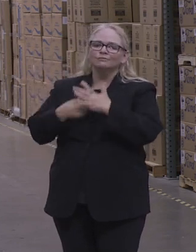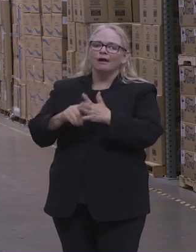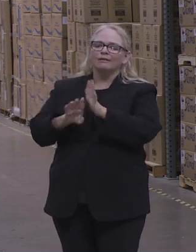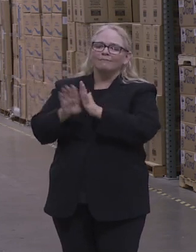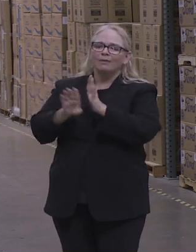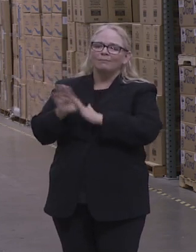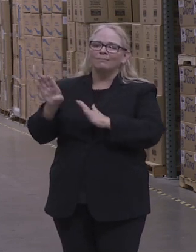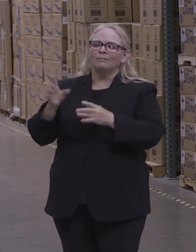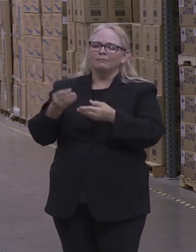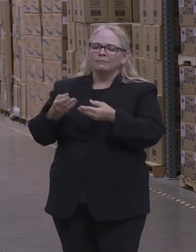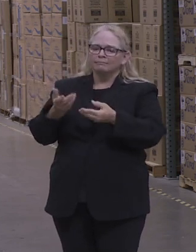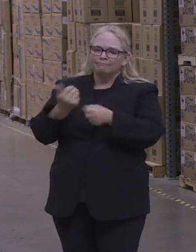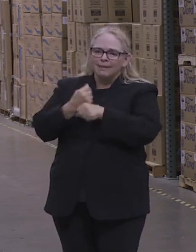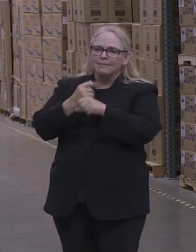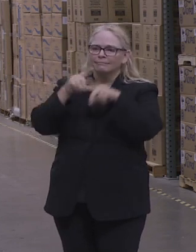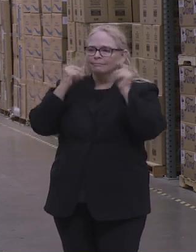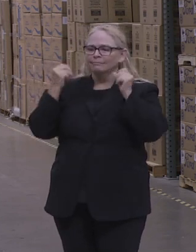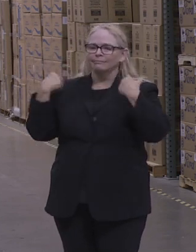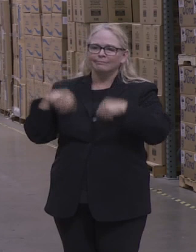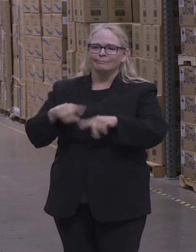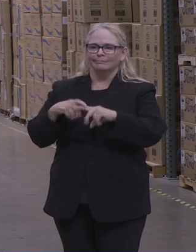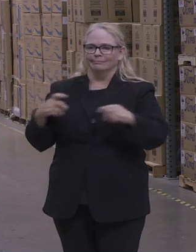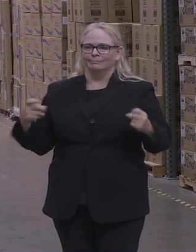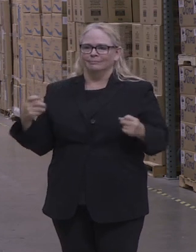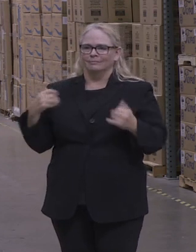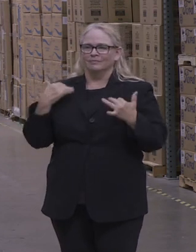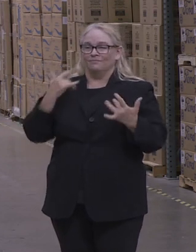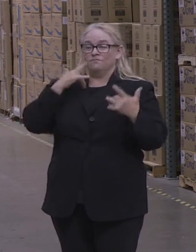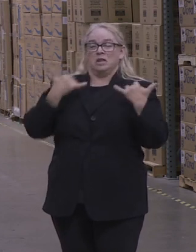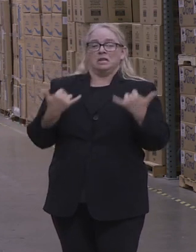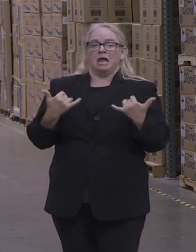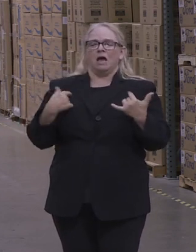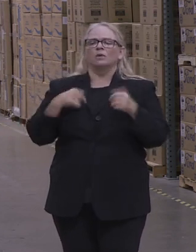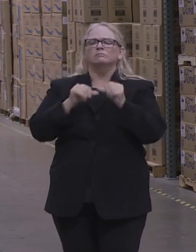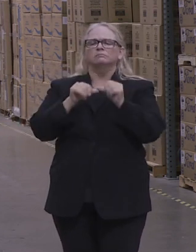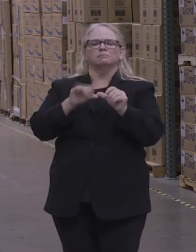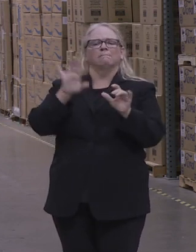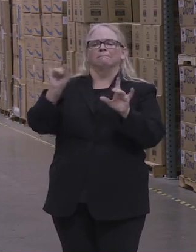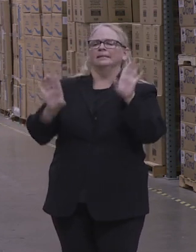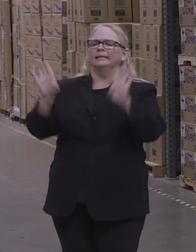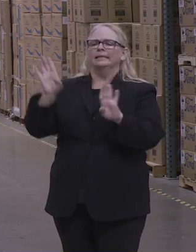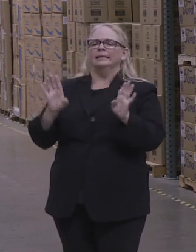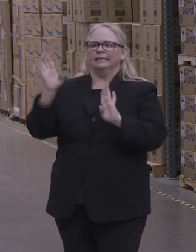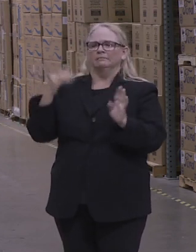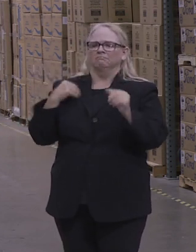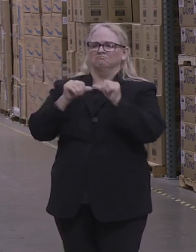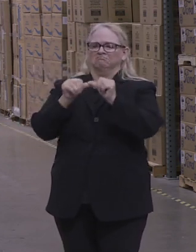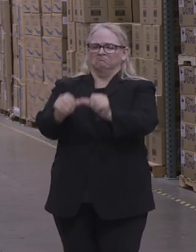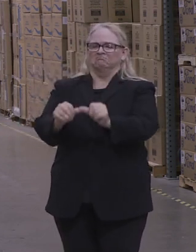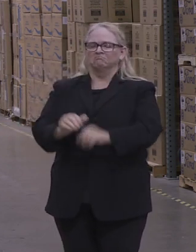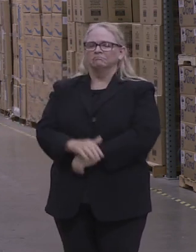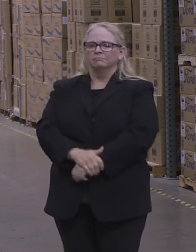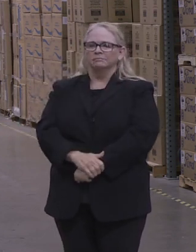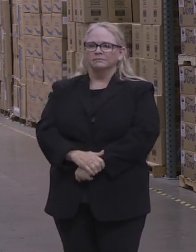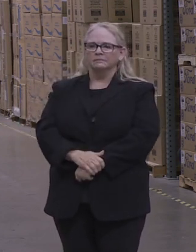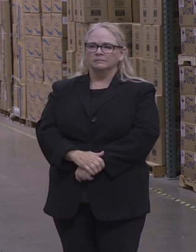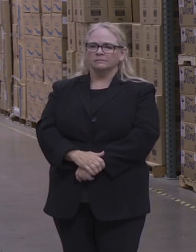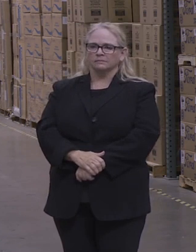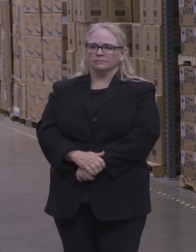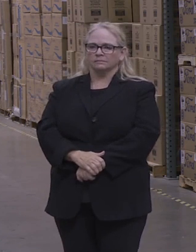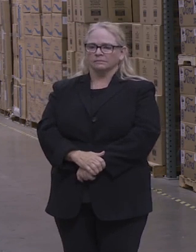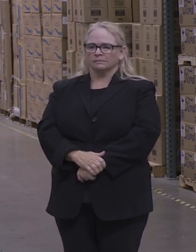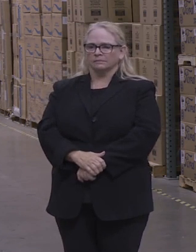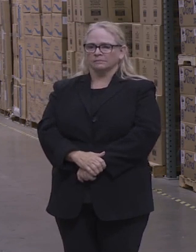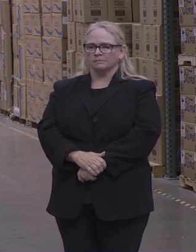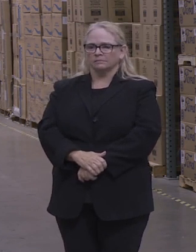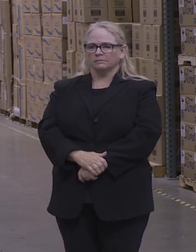announcing this bridge contract. Let me, just for the purposes of explaining contextually what has been referred to